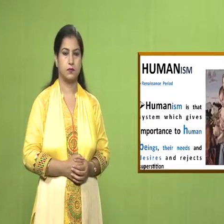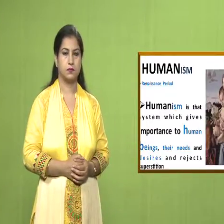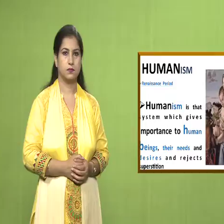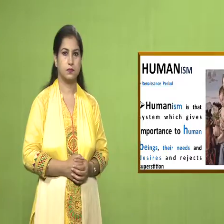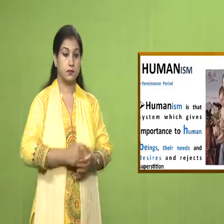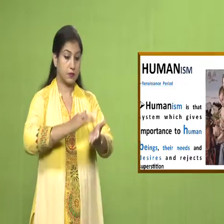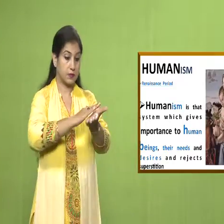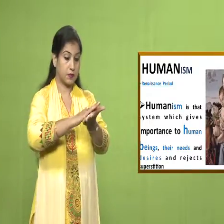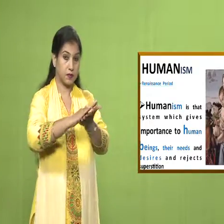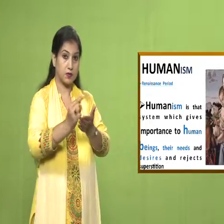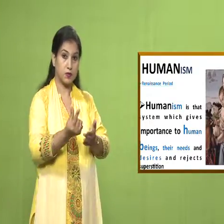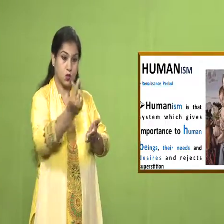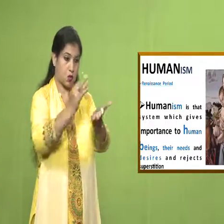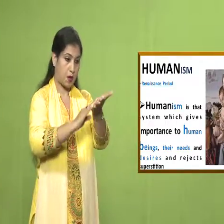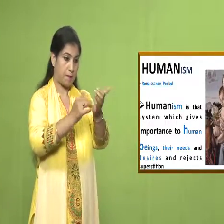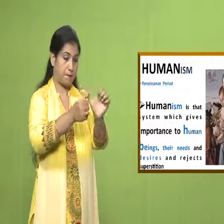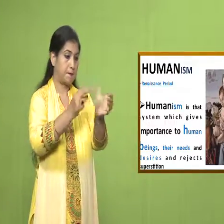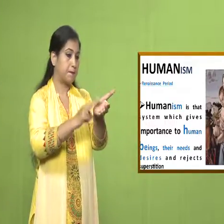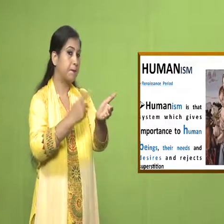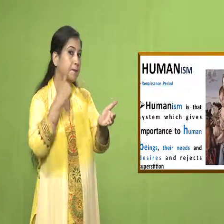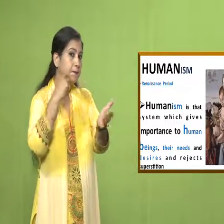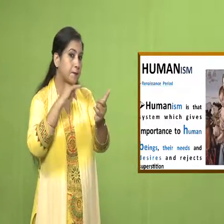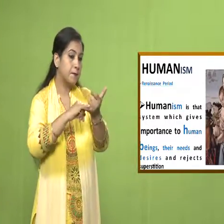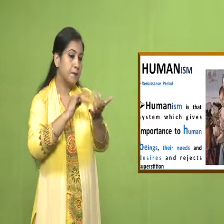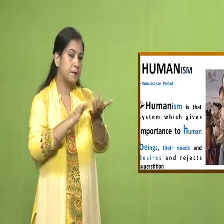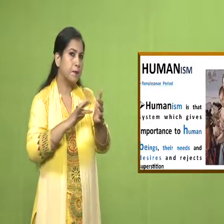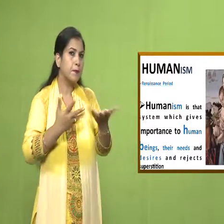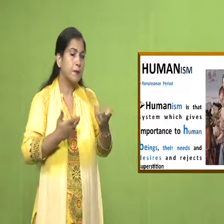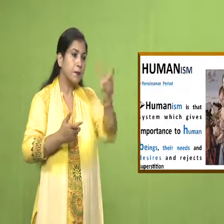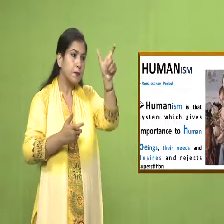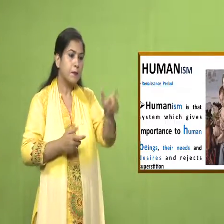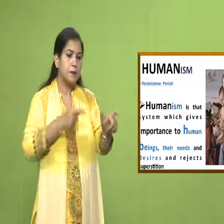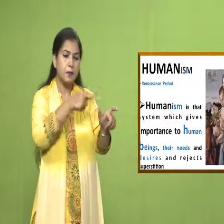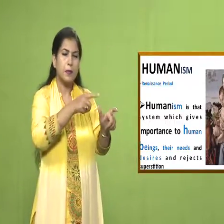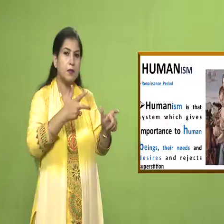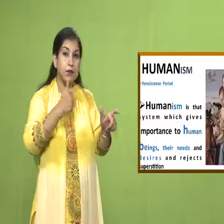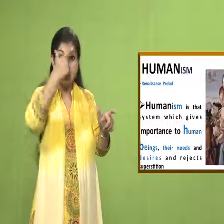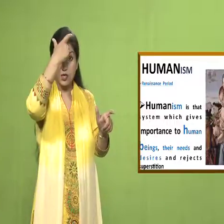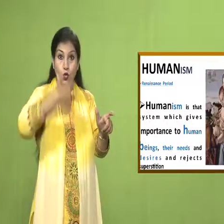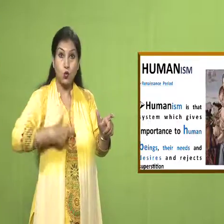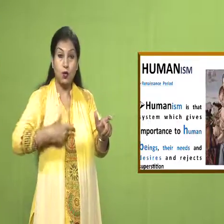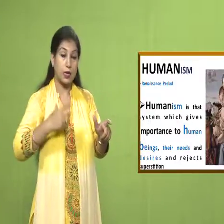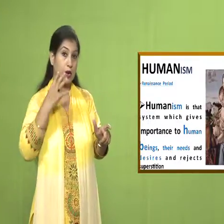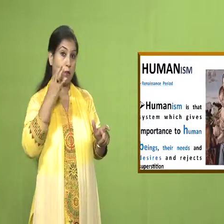Humanism is that system which gives importance to human beings, their